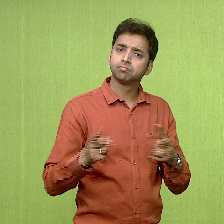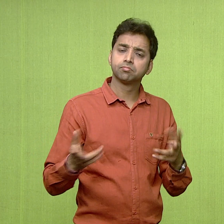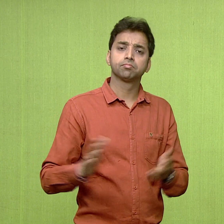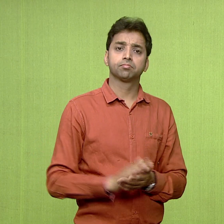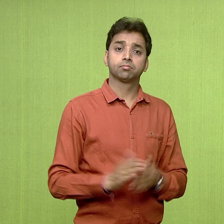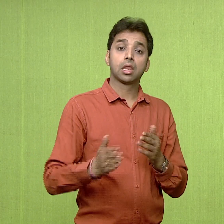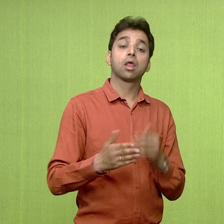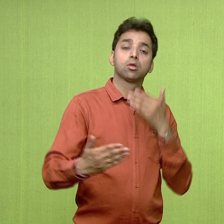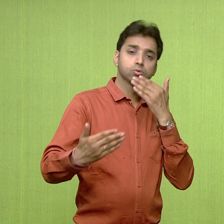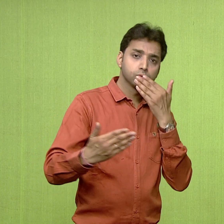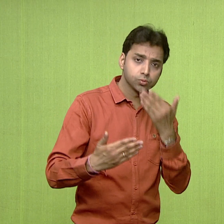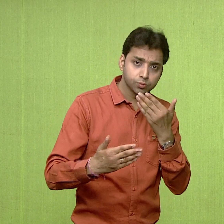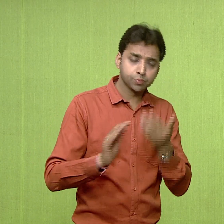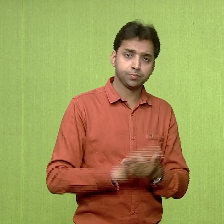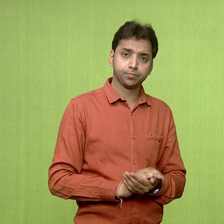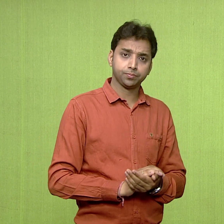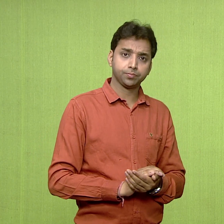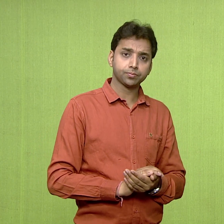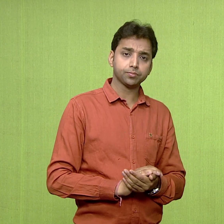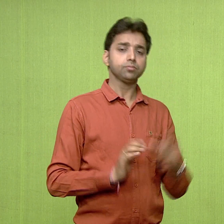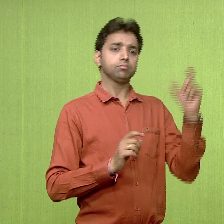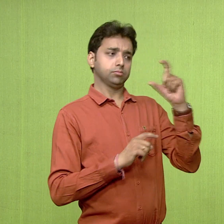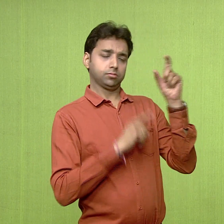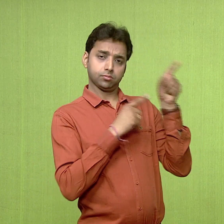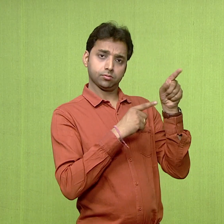to schools and colleges.